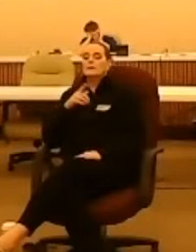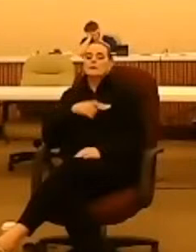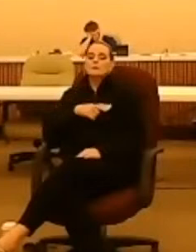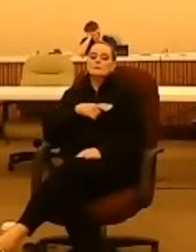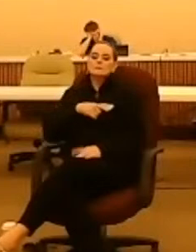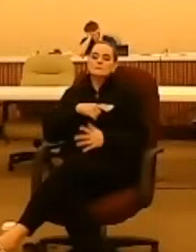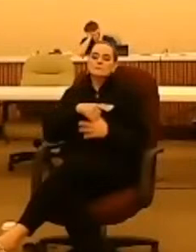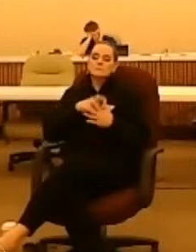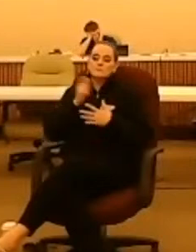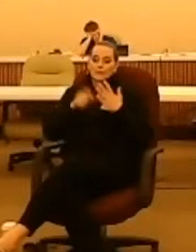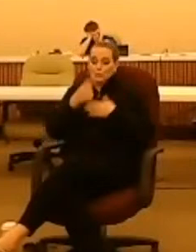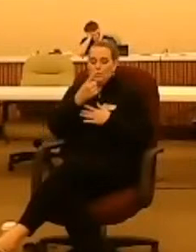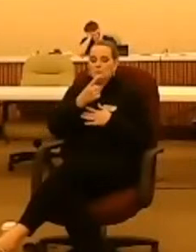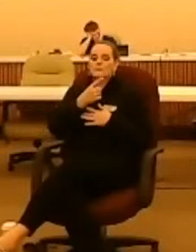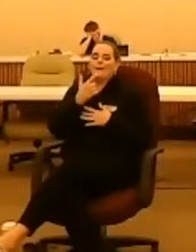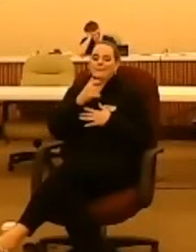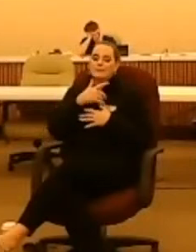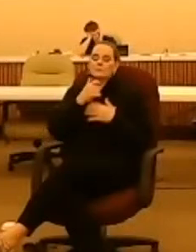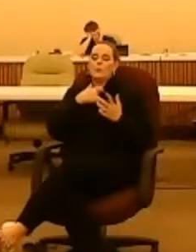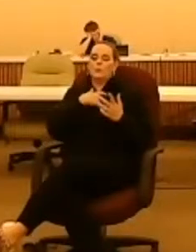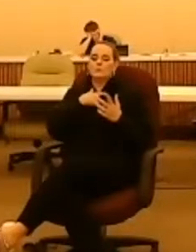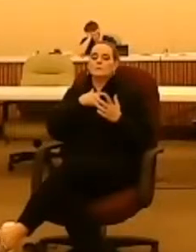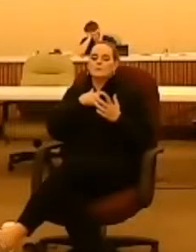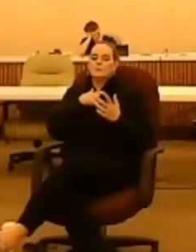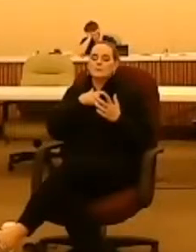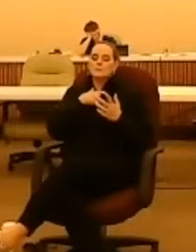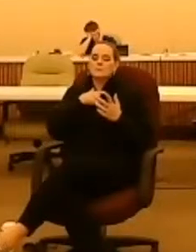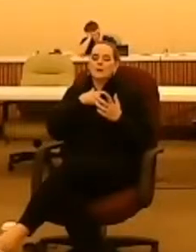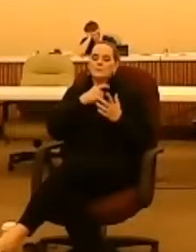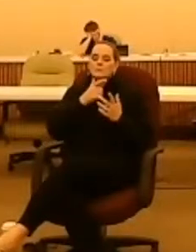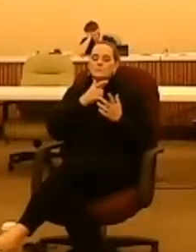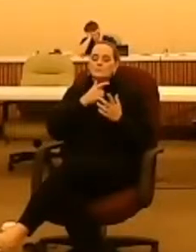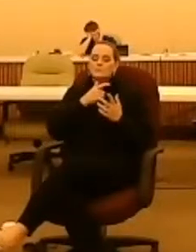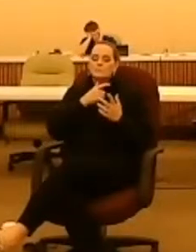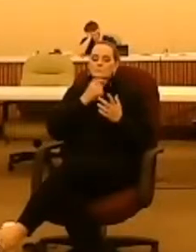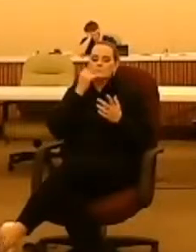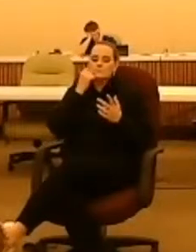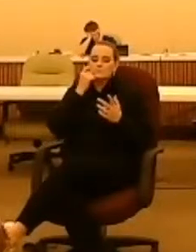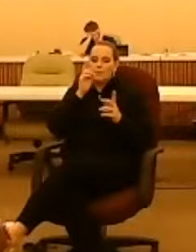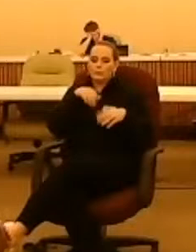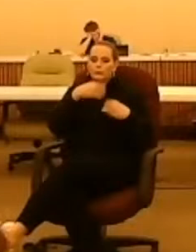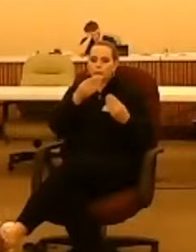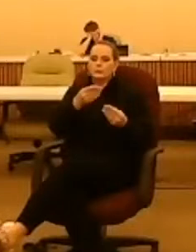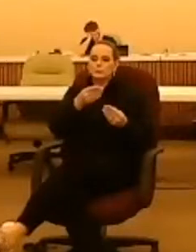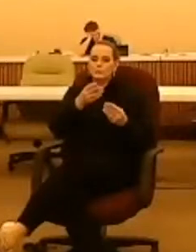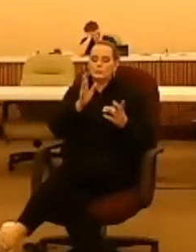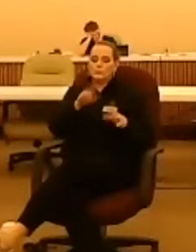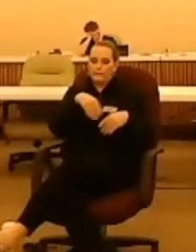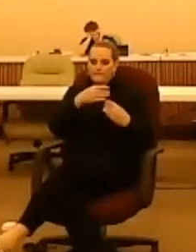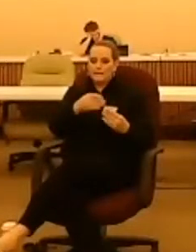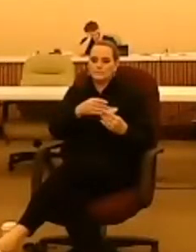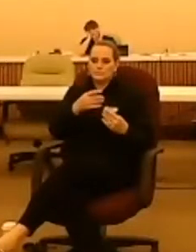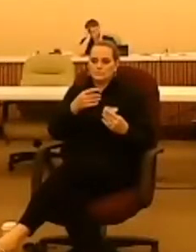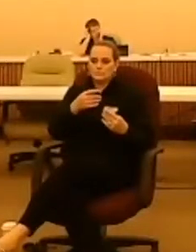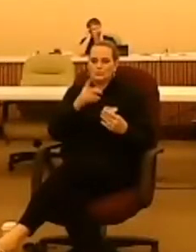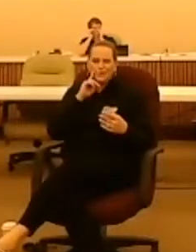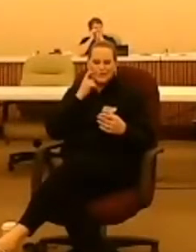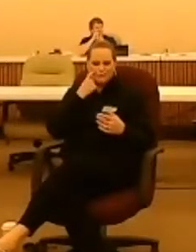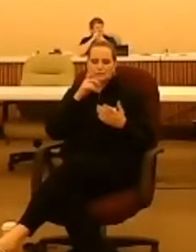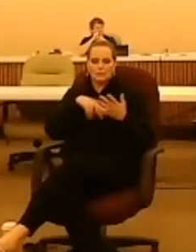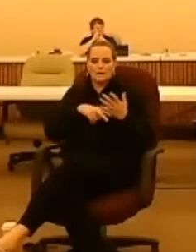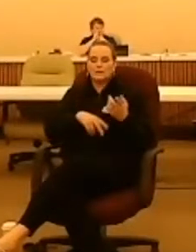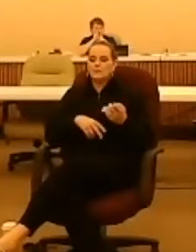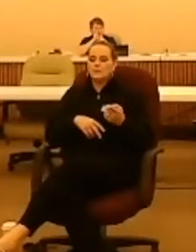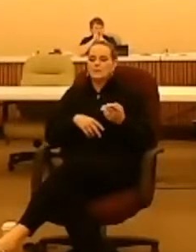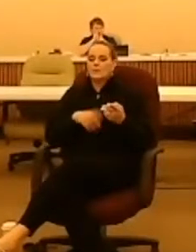has its own enforcement provision, which provides what I just read to you. When